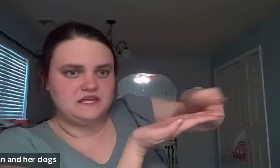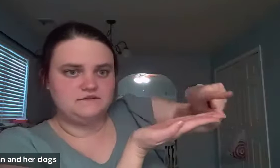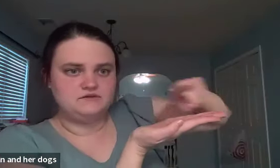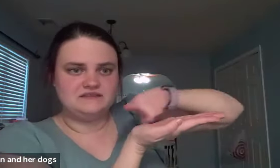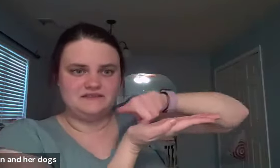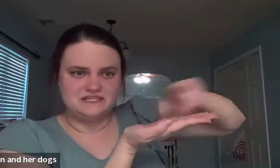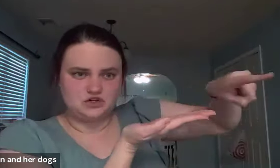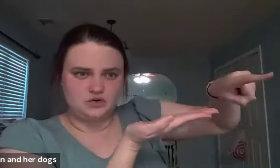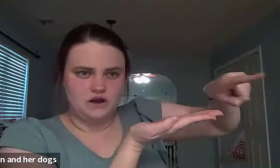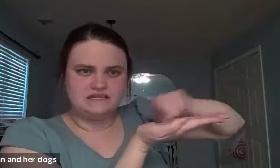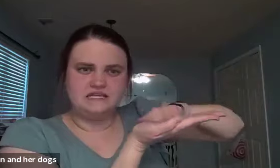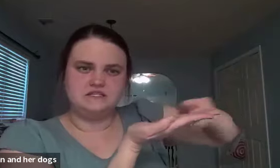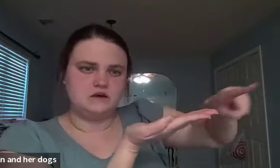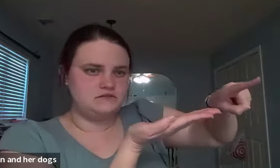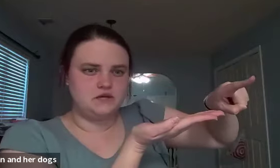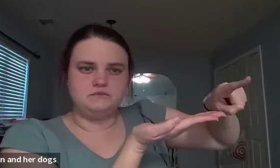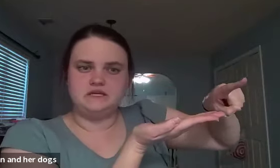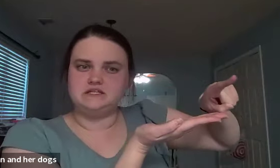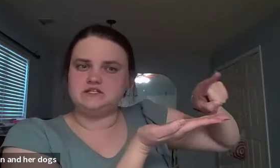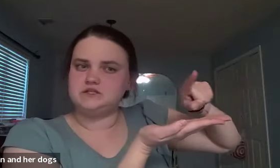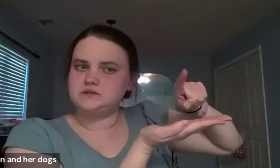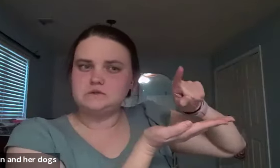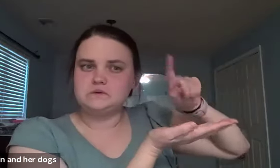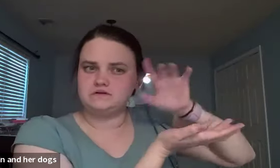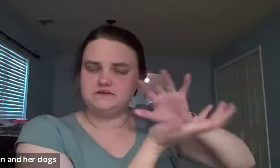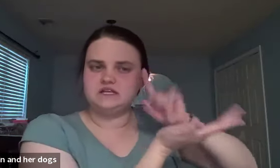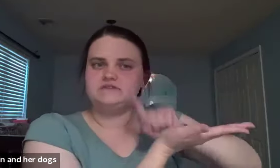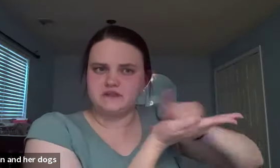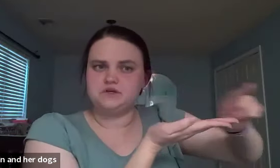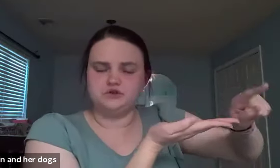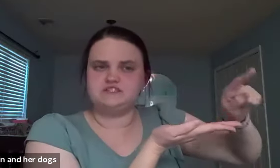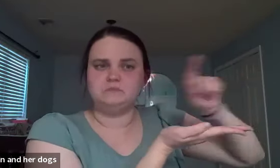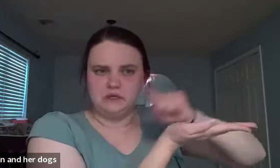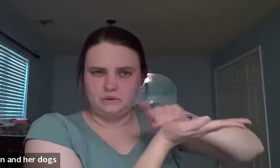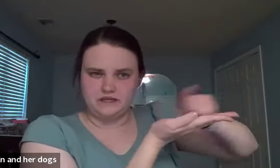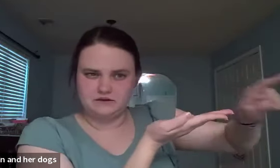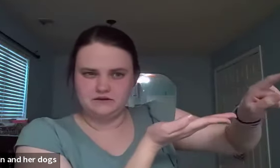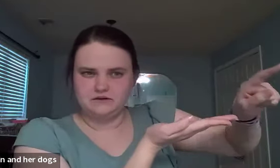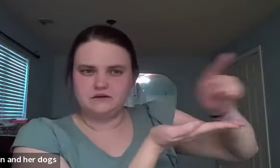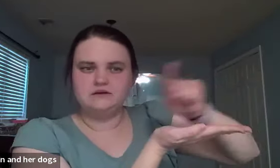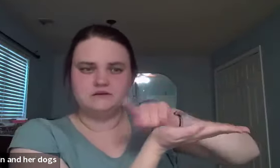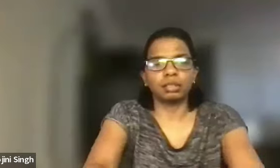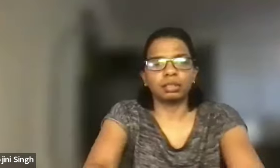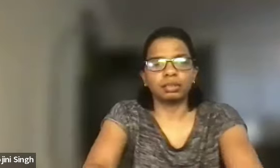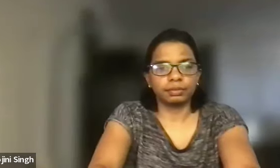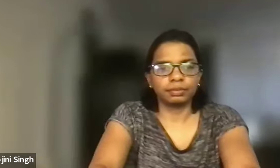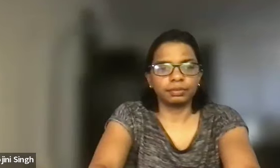I think if you did this across, I don't think it would be too confusing. I think they would know you still mean a week.